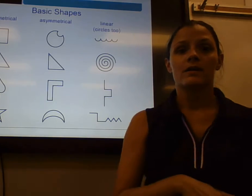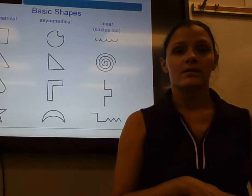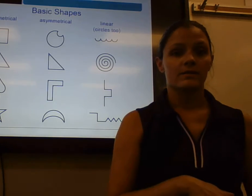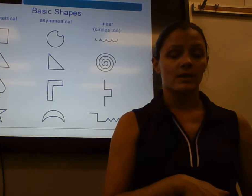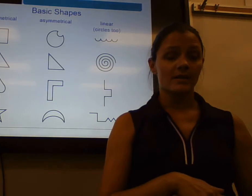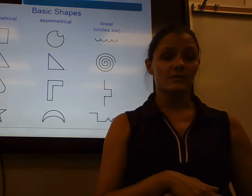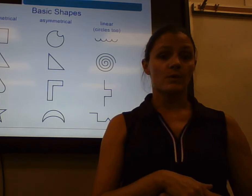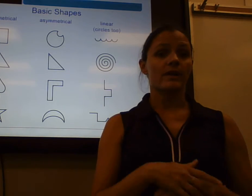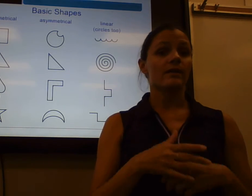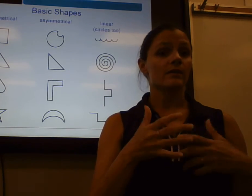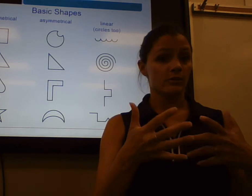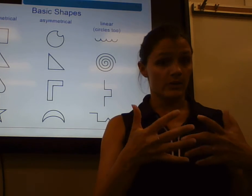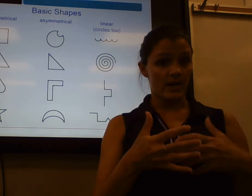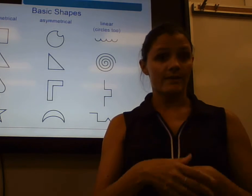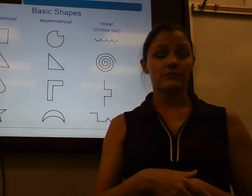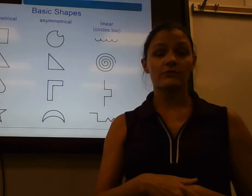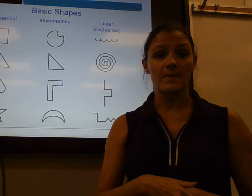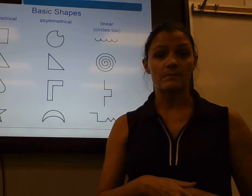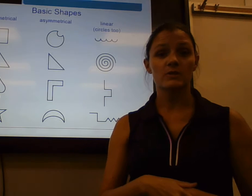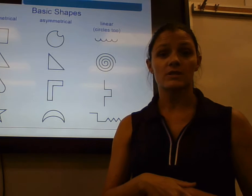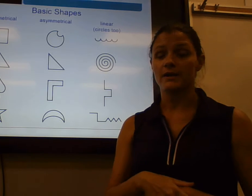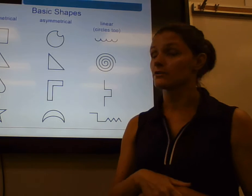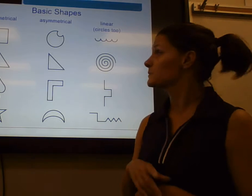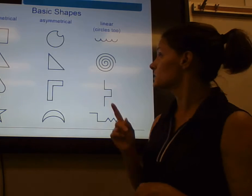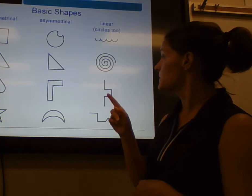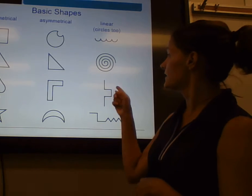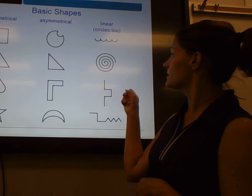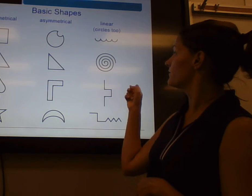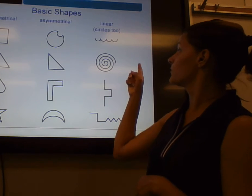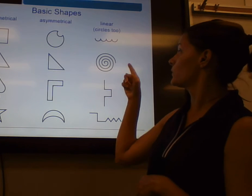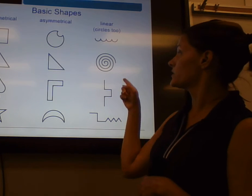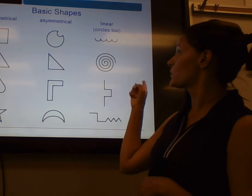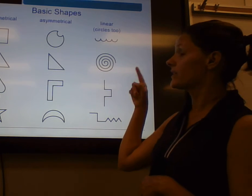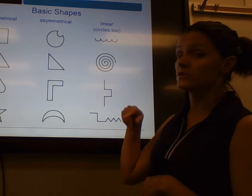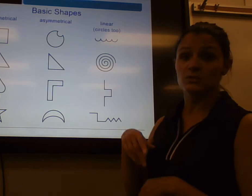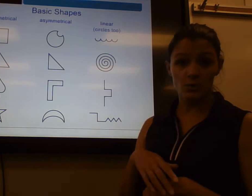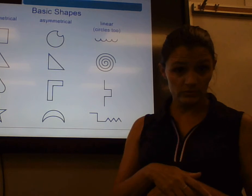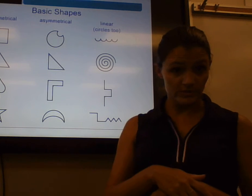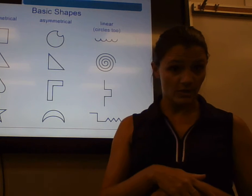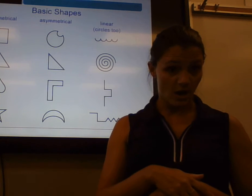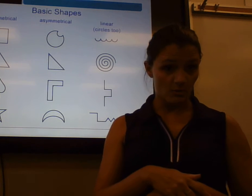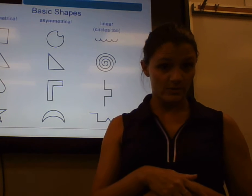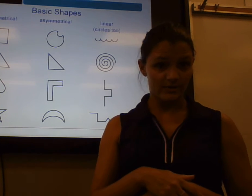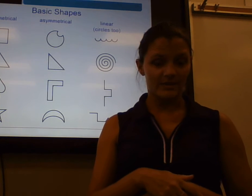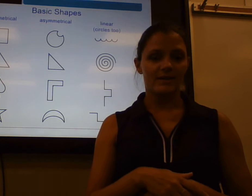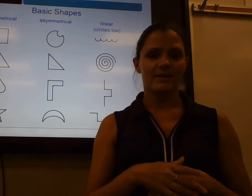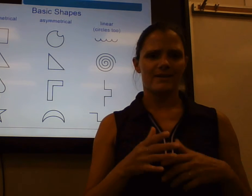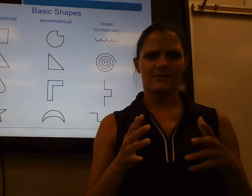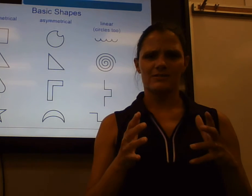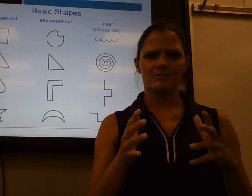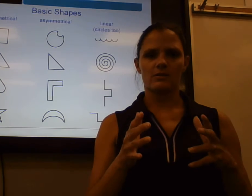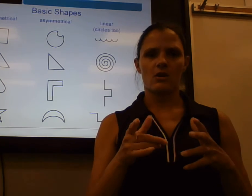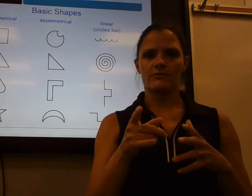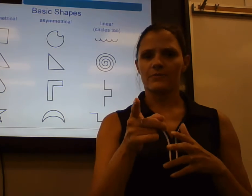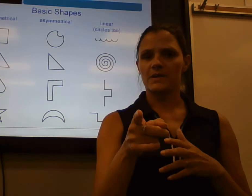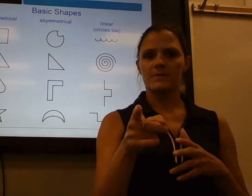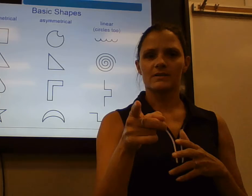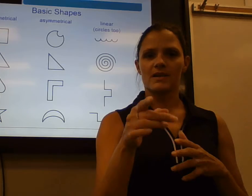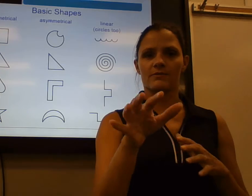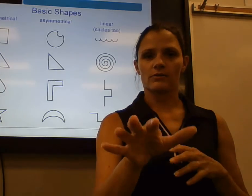The next one, you're going to have to remember signer's perspective for which way the swirls go. Now this is a little hard for me because I have a